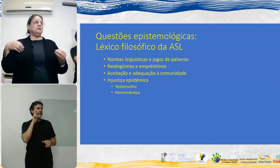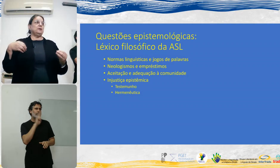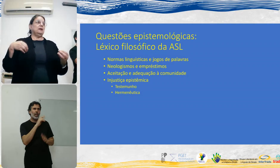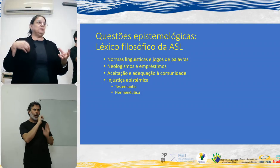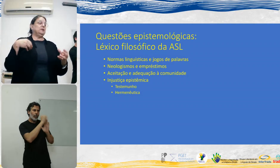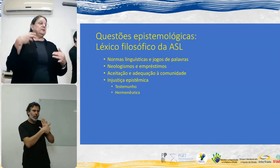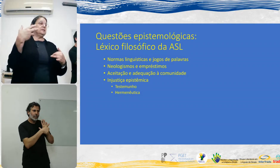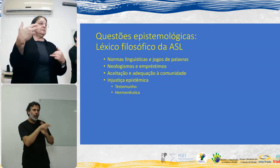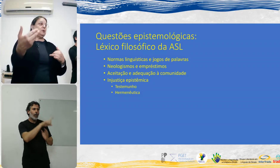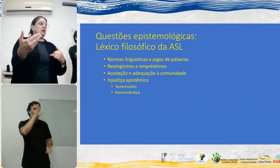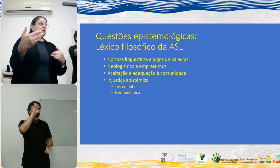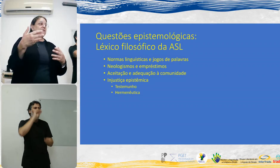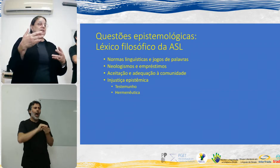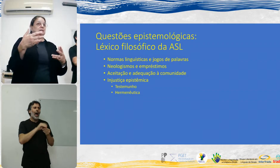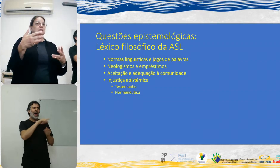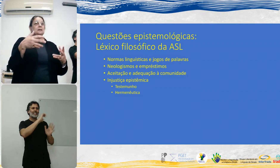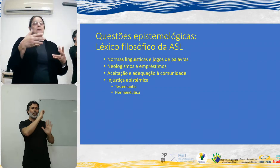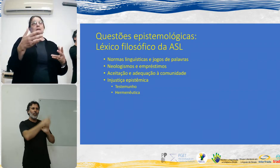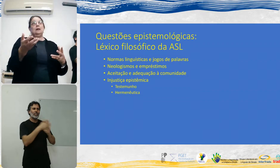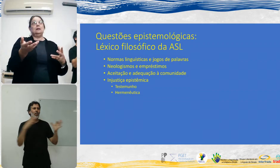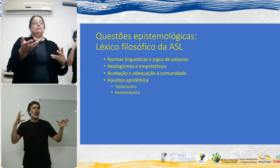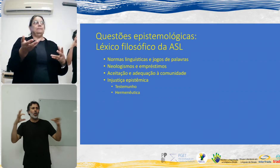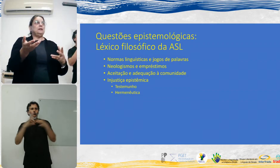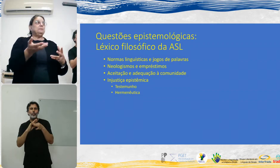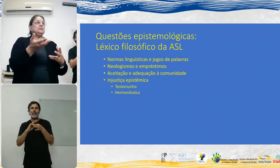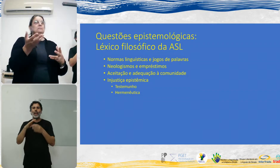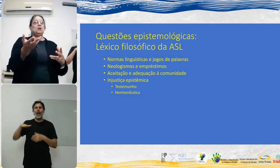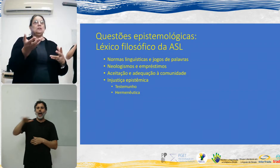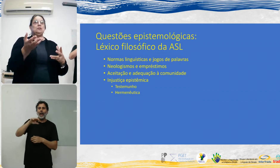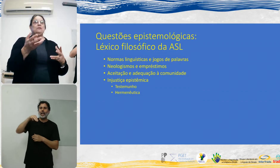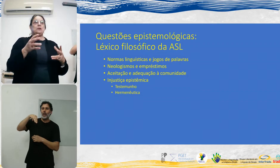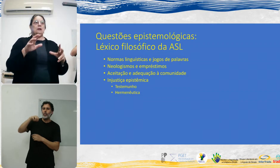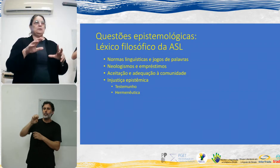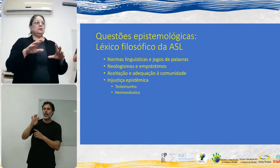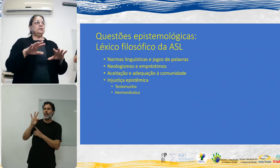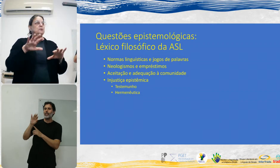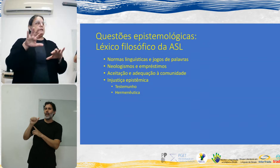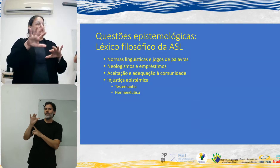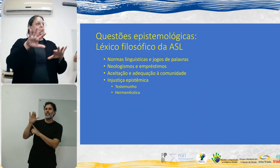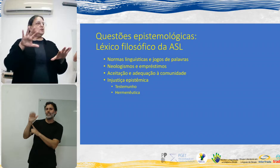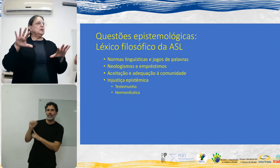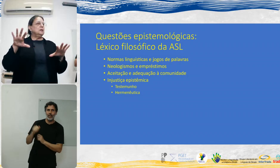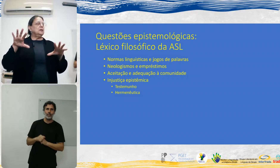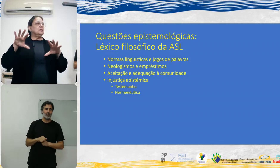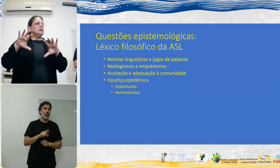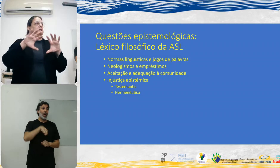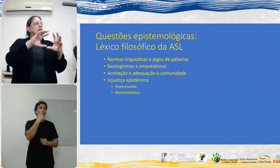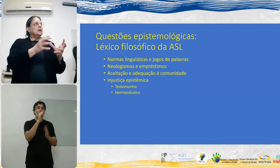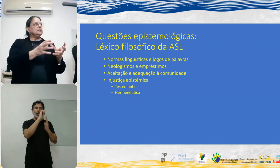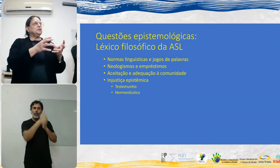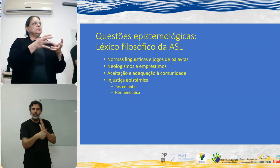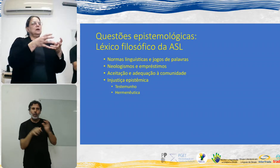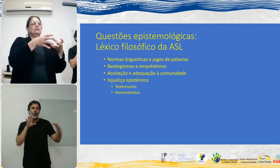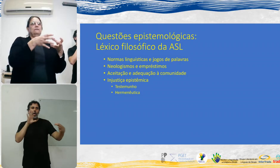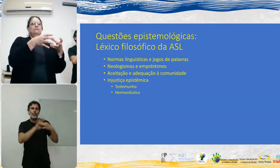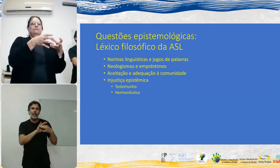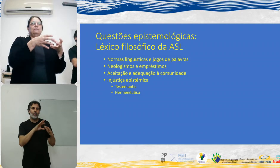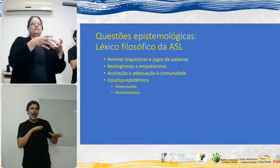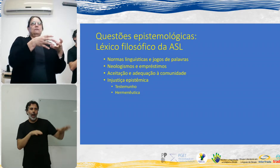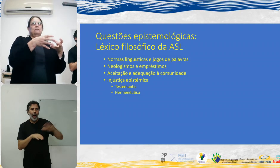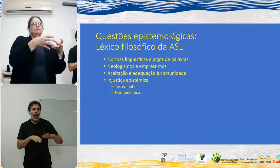ethics vocabulary, this is part of the epistemology vocabulary. So each cluster